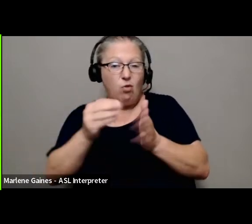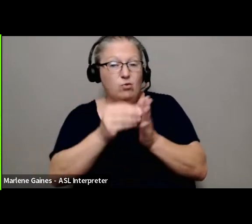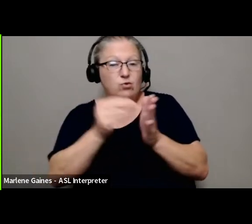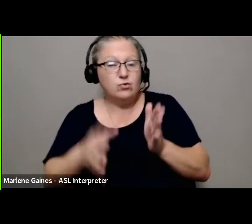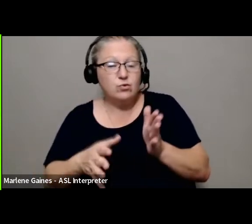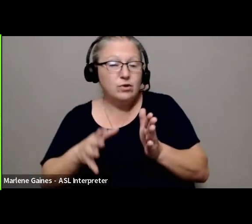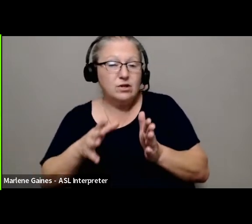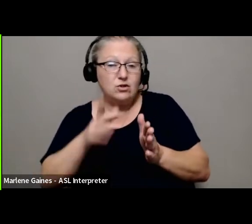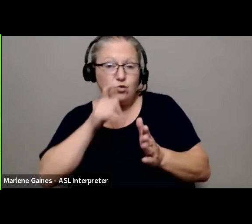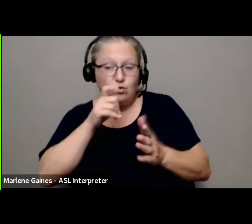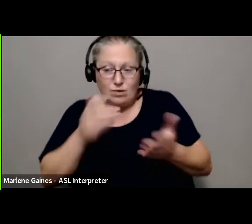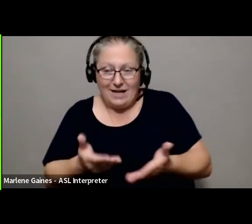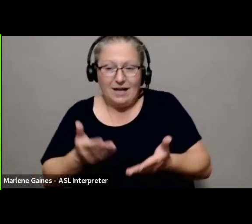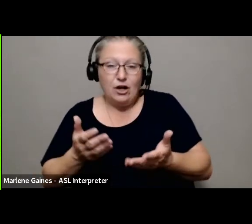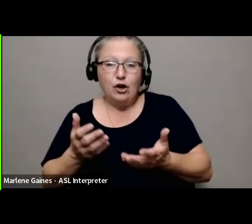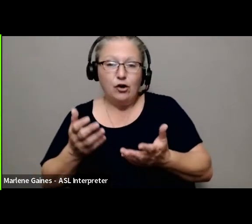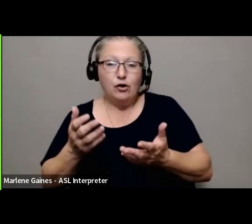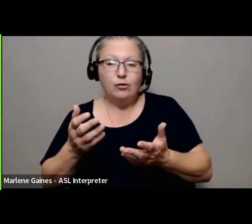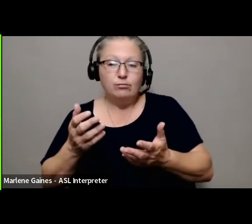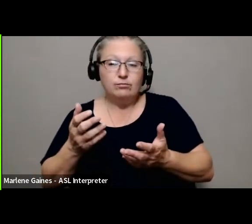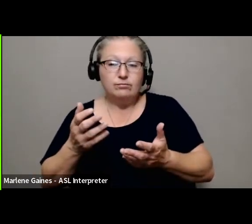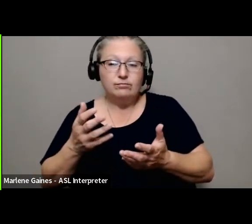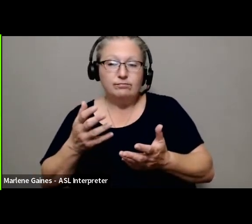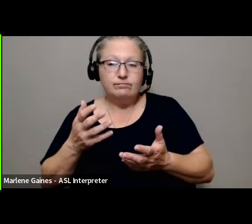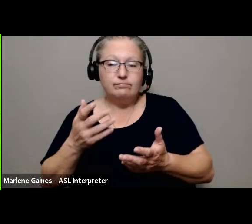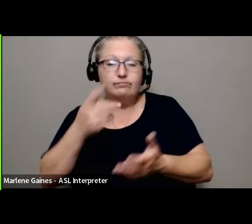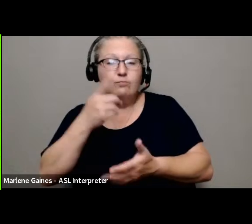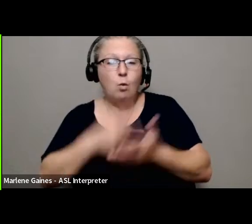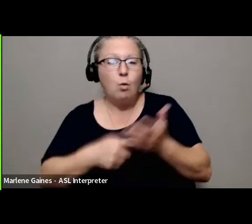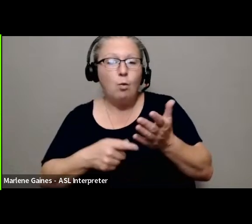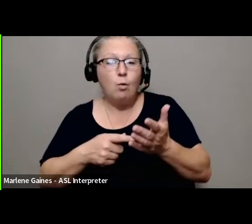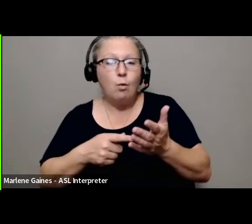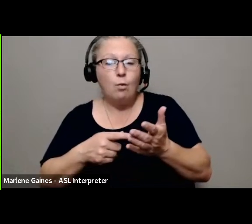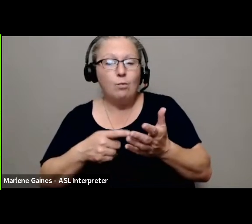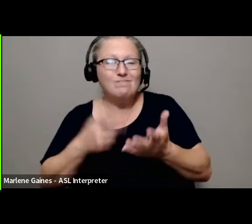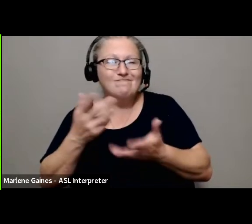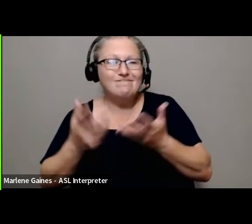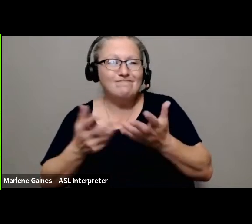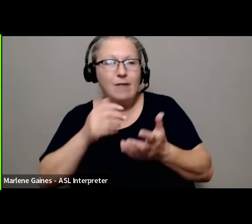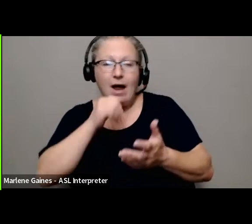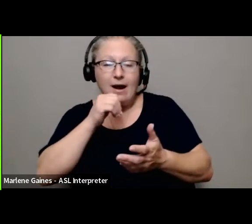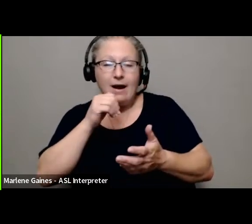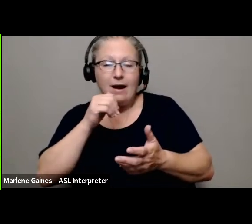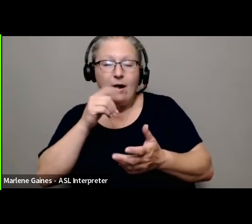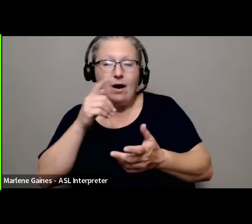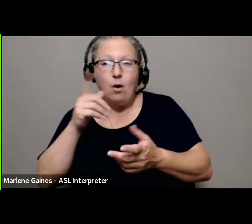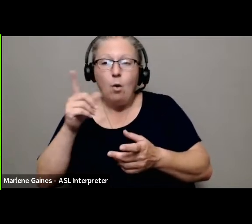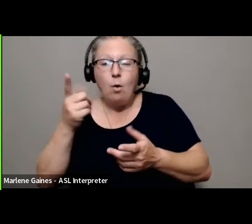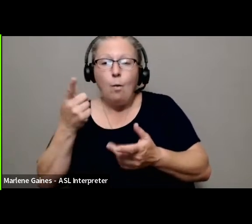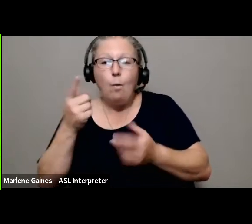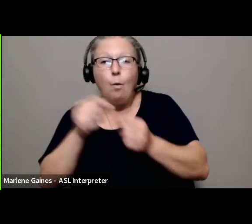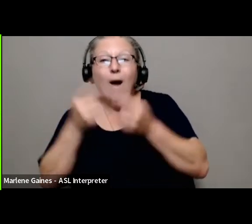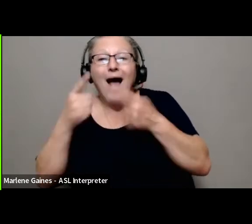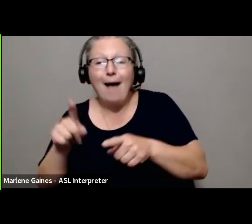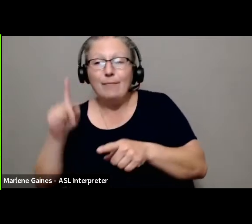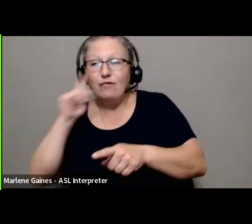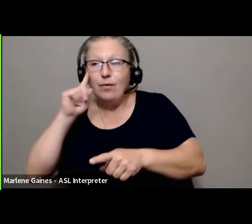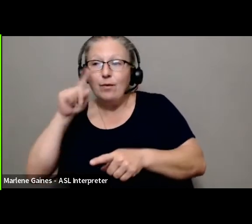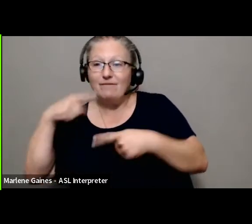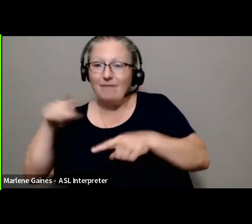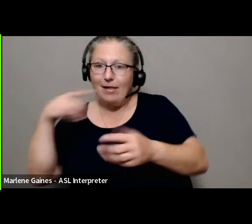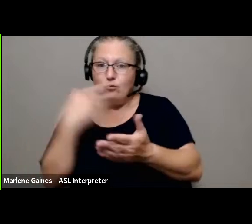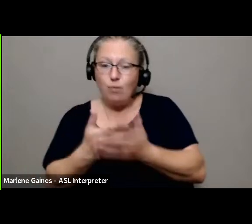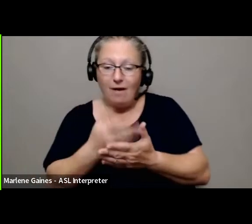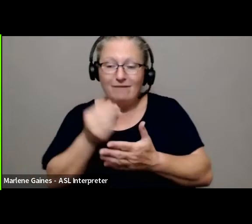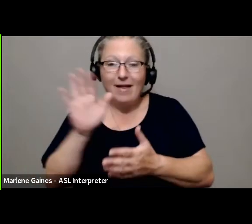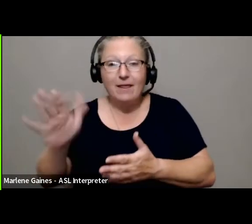that are here and what it definitely takes not only getting here, but in their everyday lives,